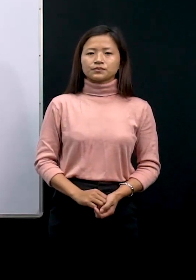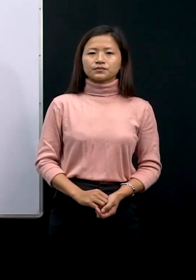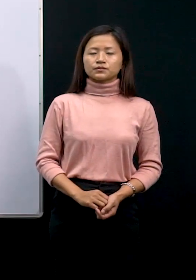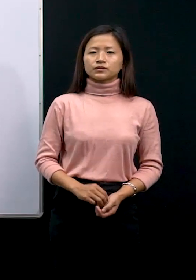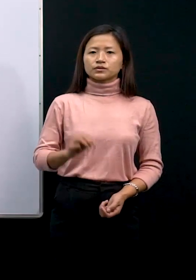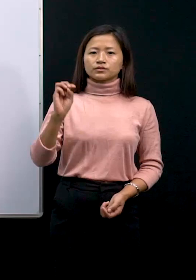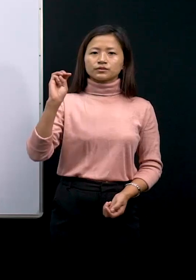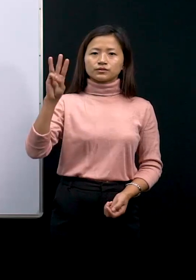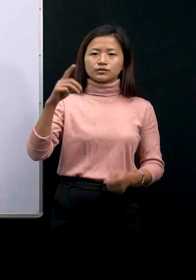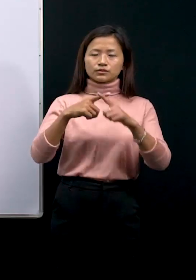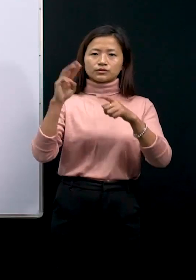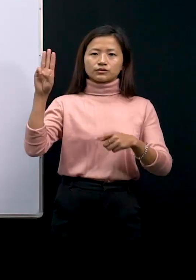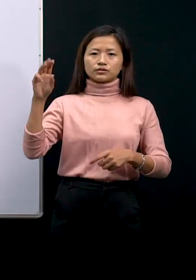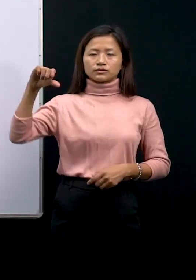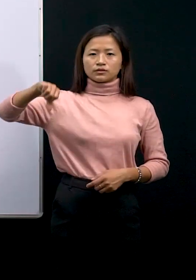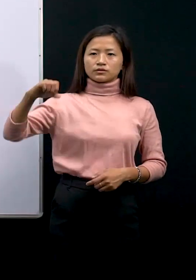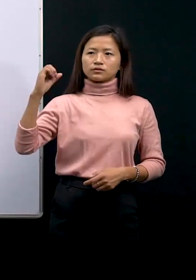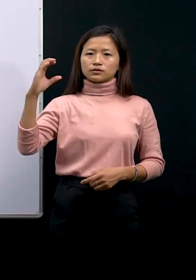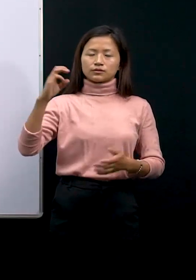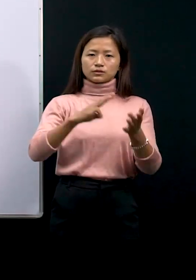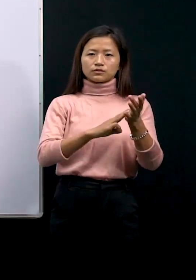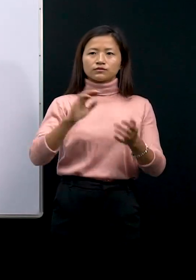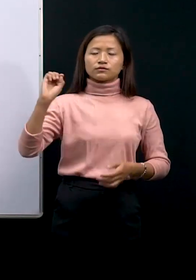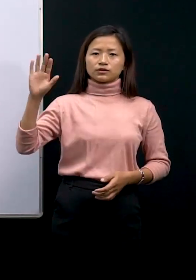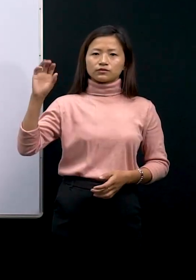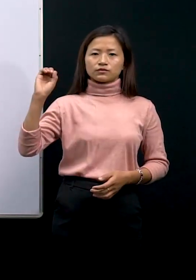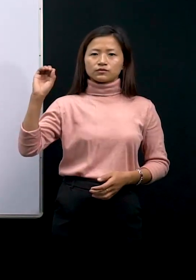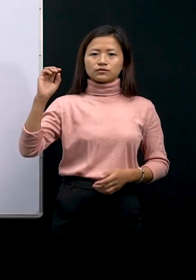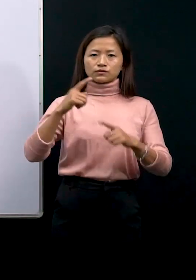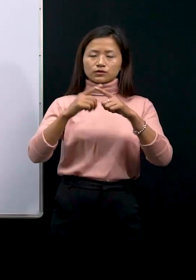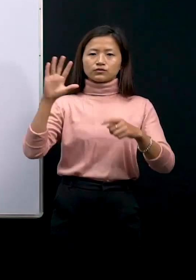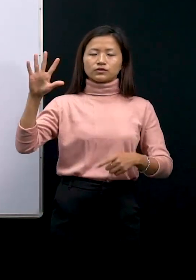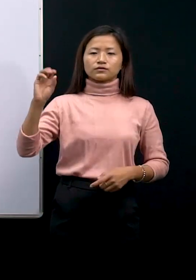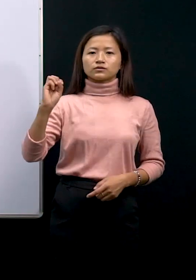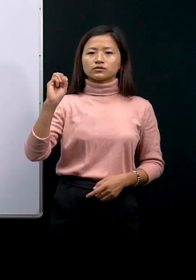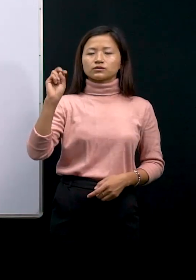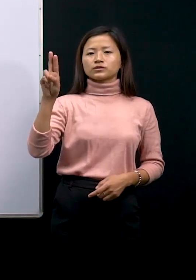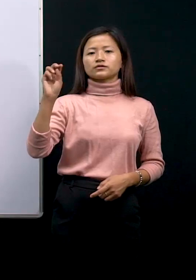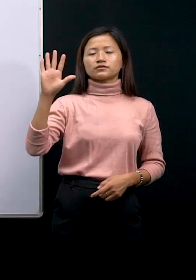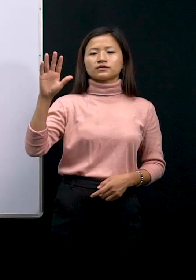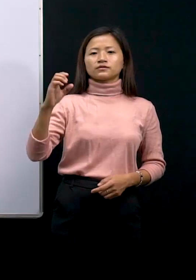3 3 is 9 centimeter square. 5 5 is 25 centimeter square.